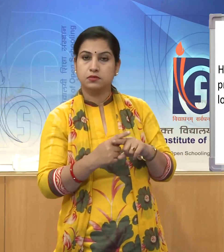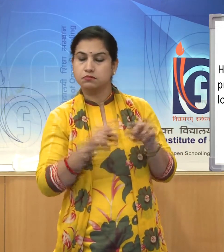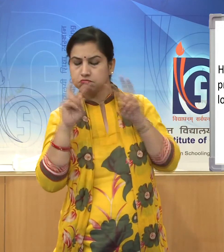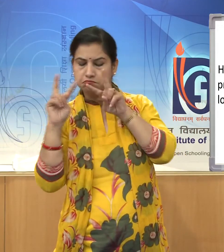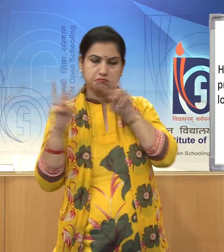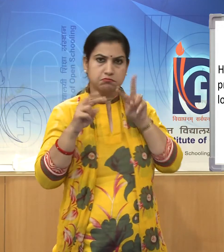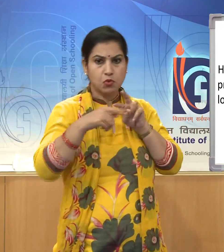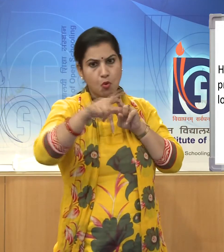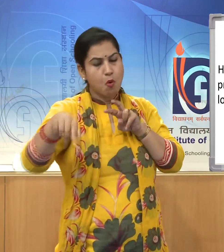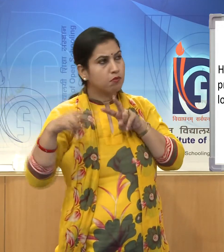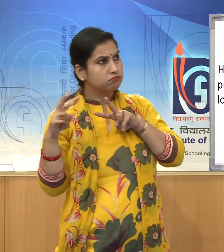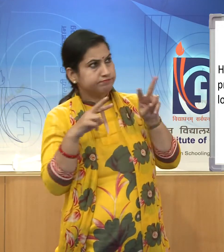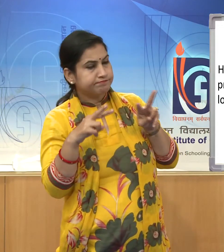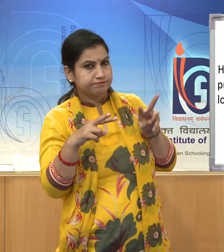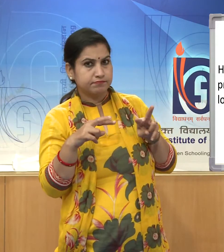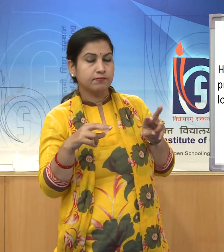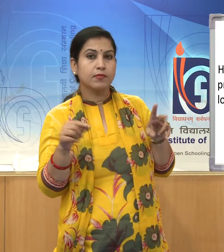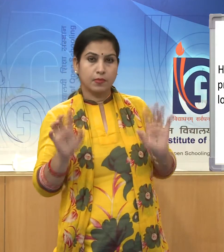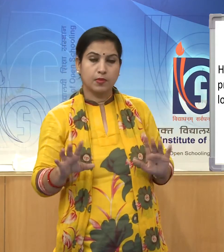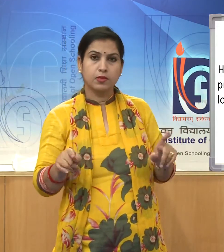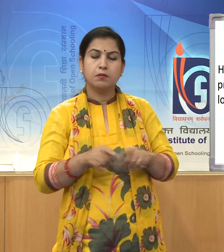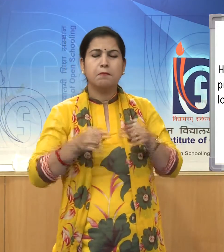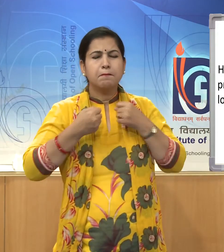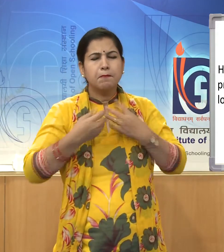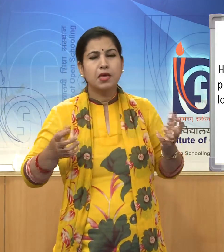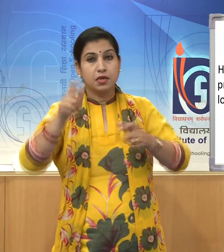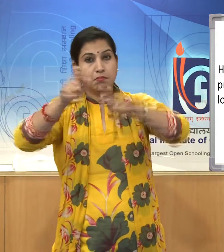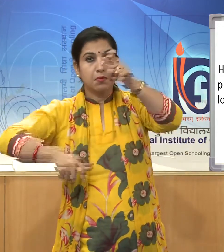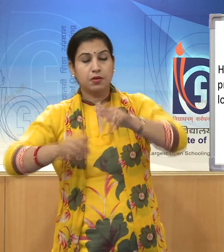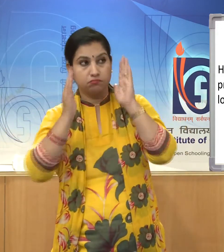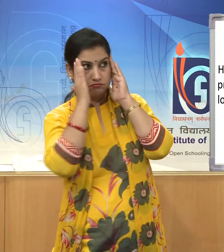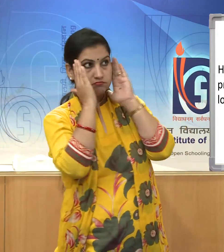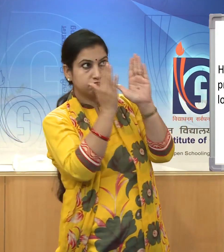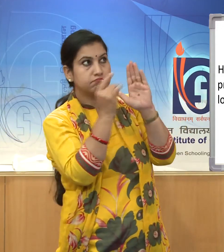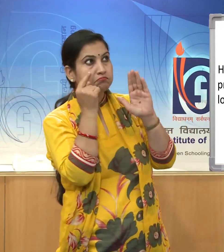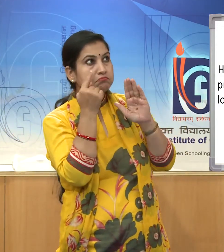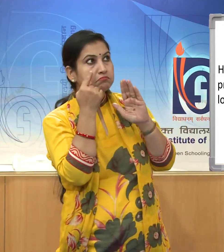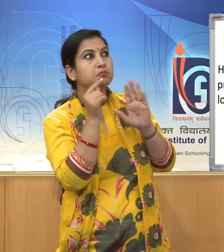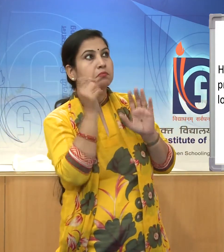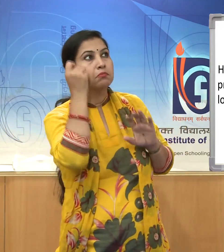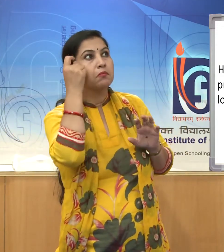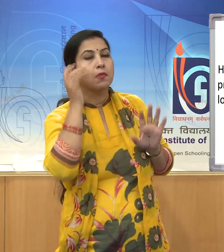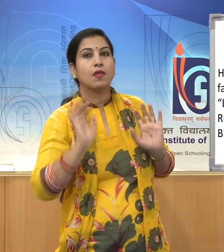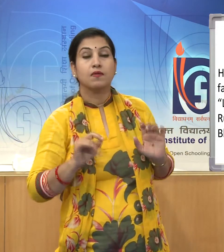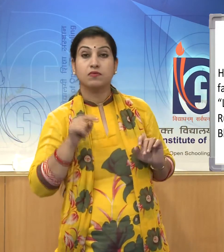attracted a lot of public attention. He died